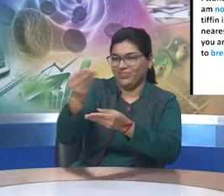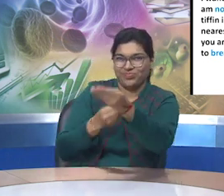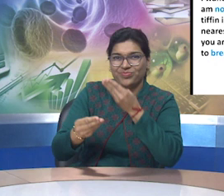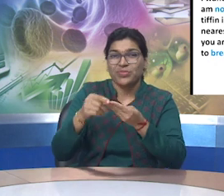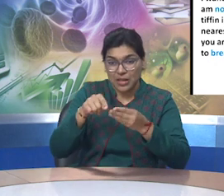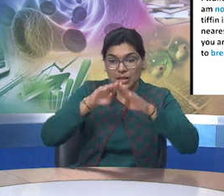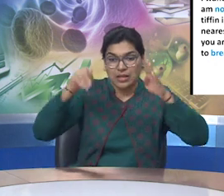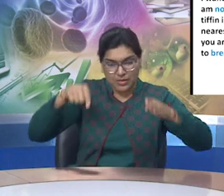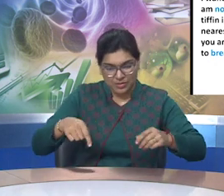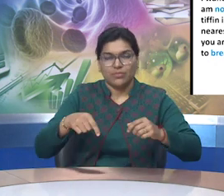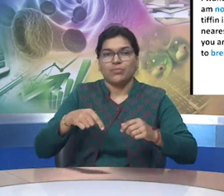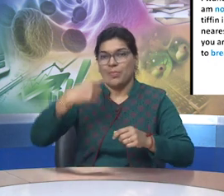hugging the